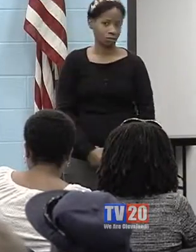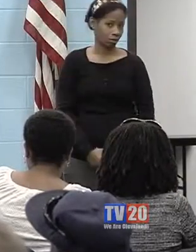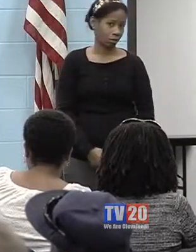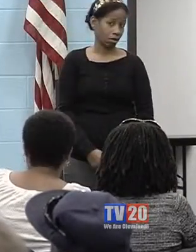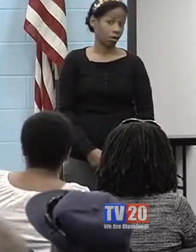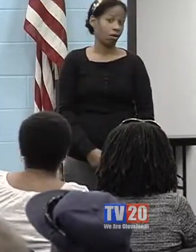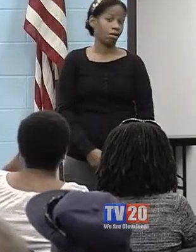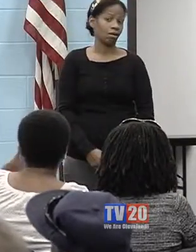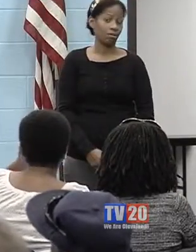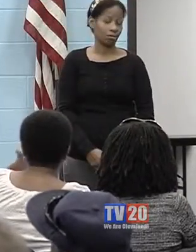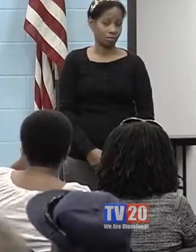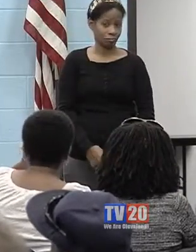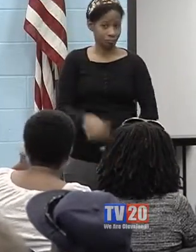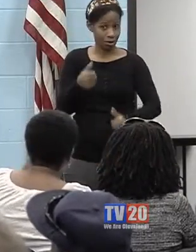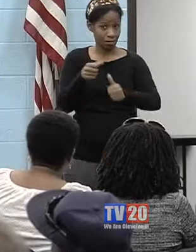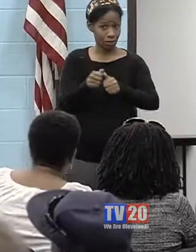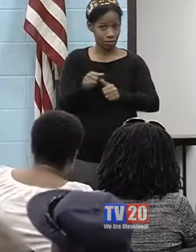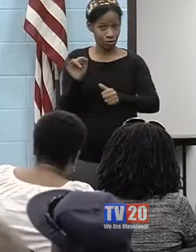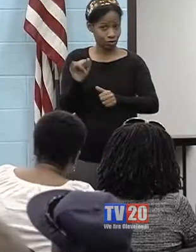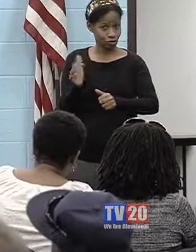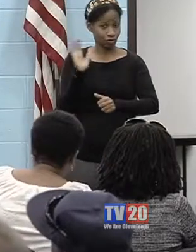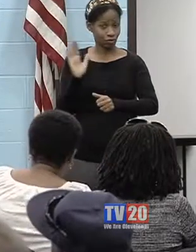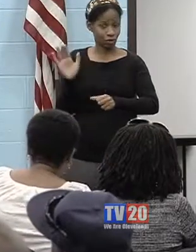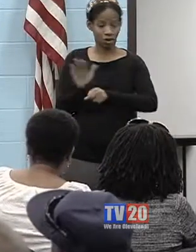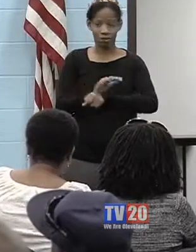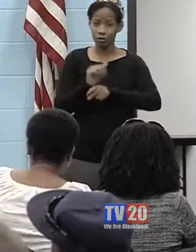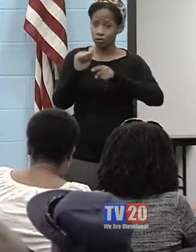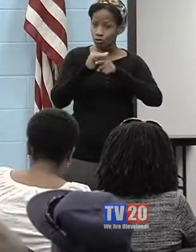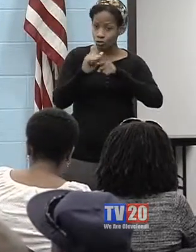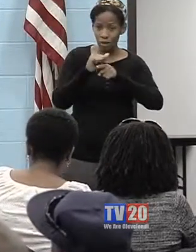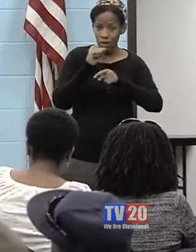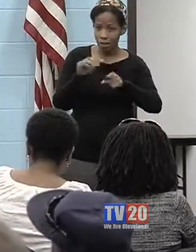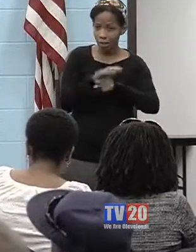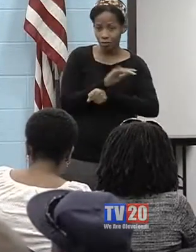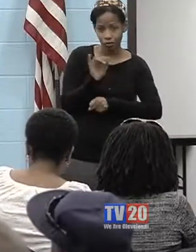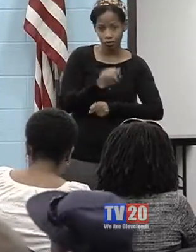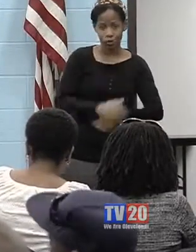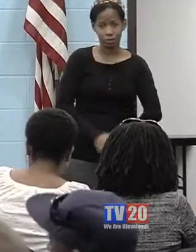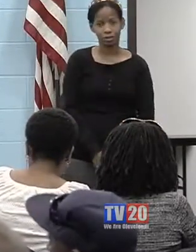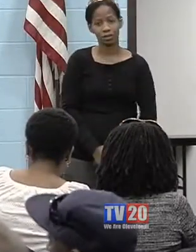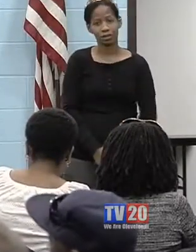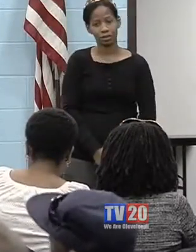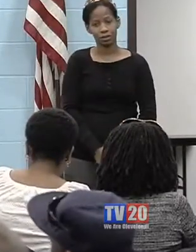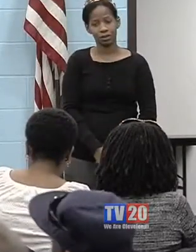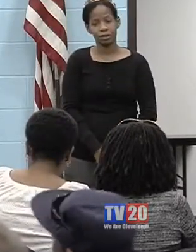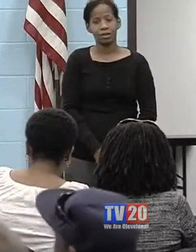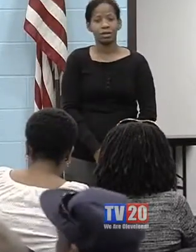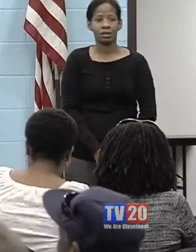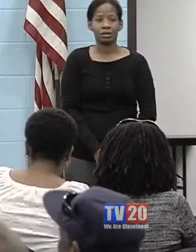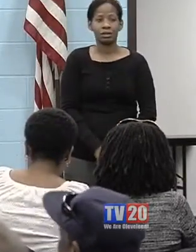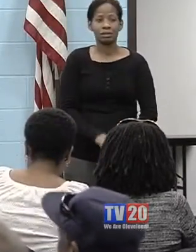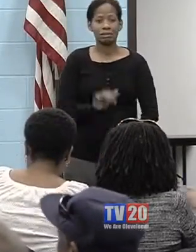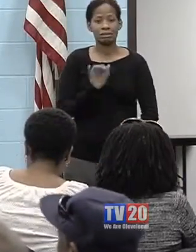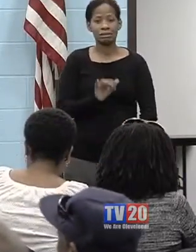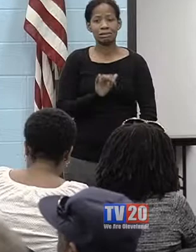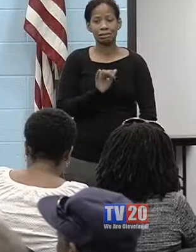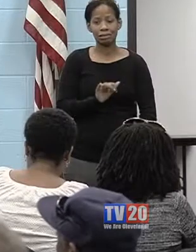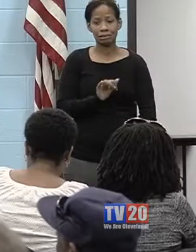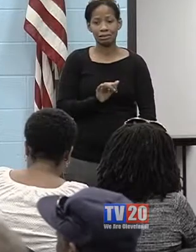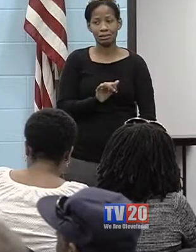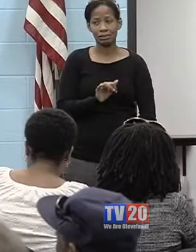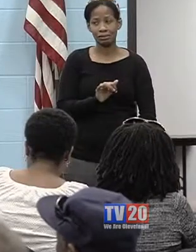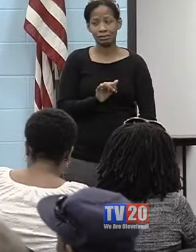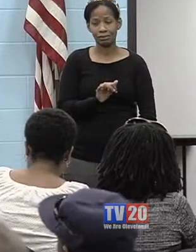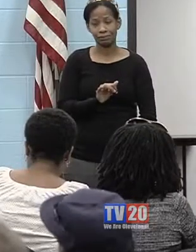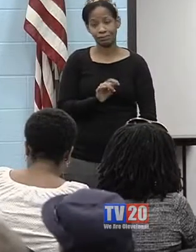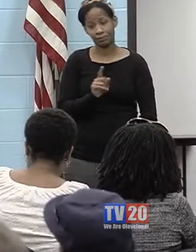remember, nothing that we do is covered by insurance, so the training isn't covered by insurance. Right. So don't you think,